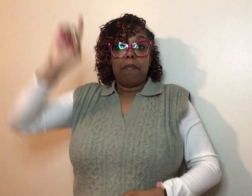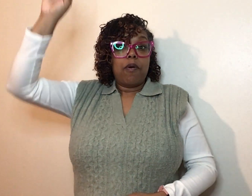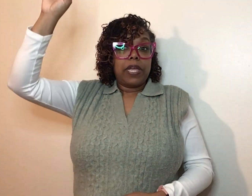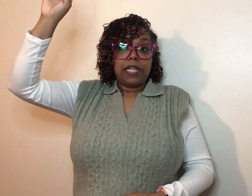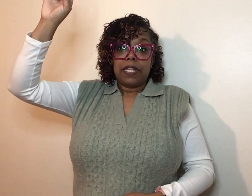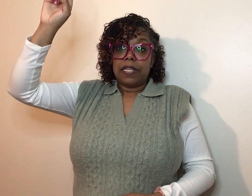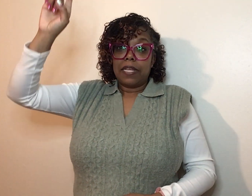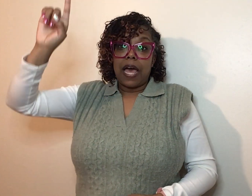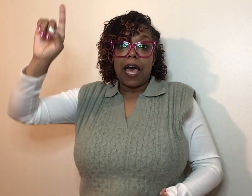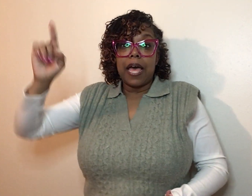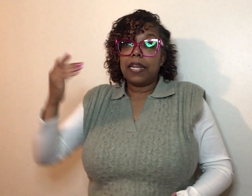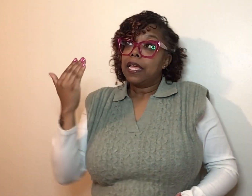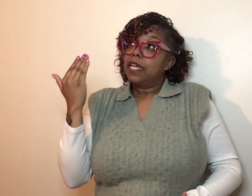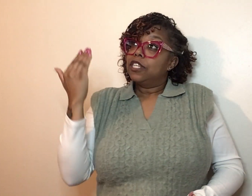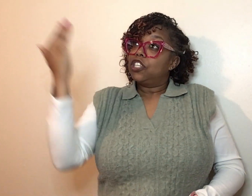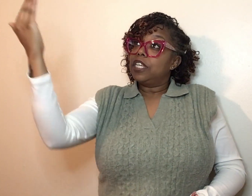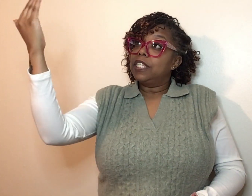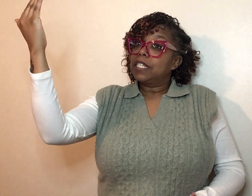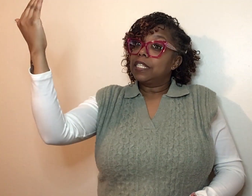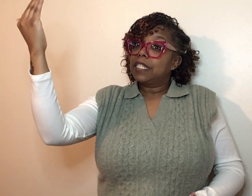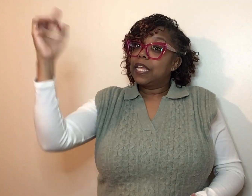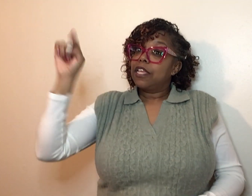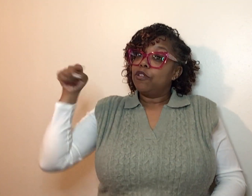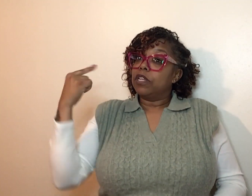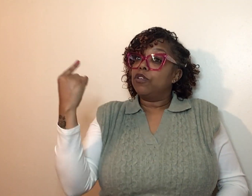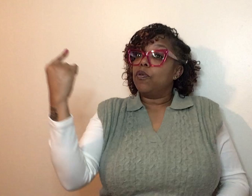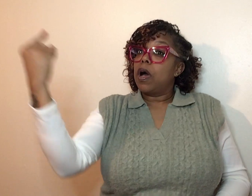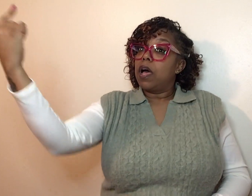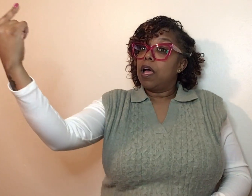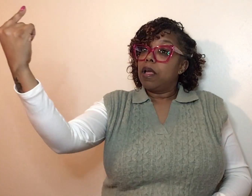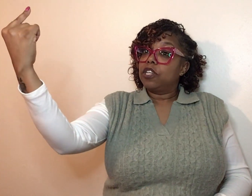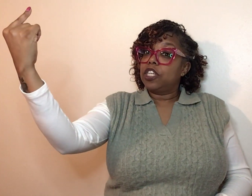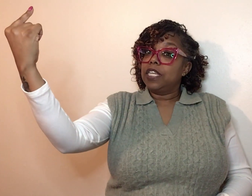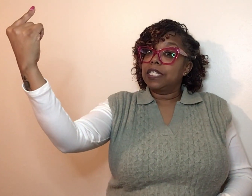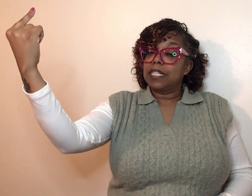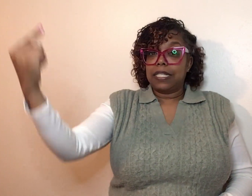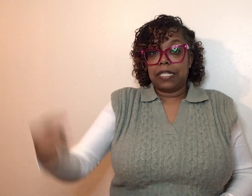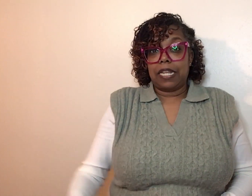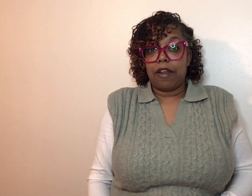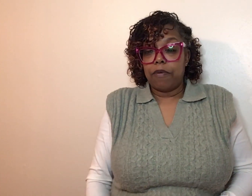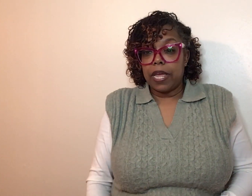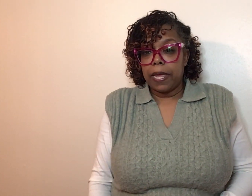point, God, Jesus. You can do Jesus that way.